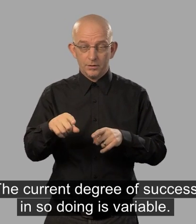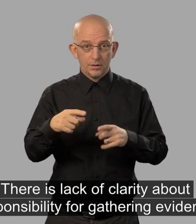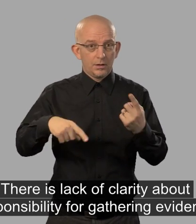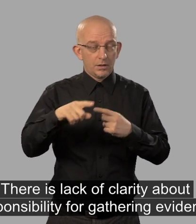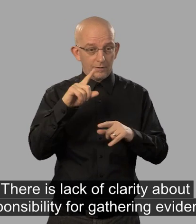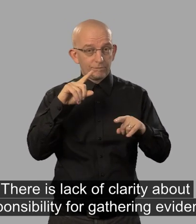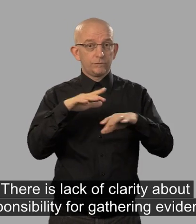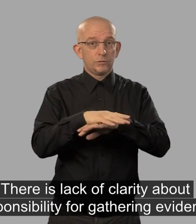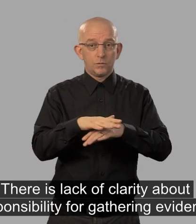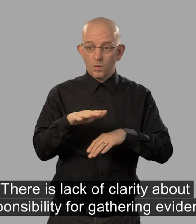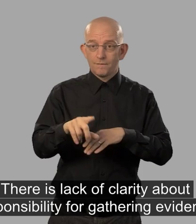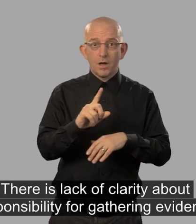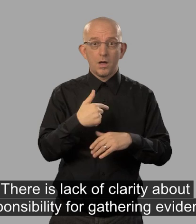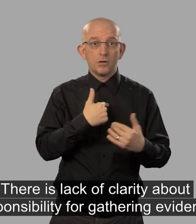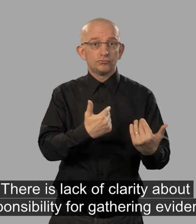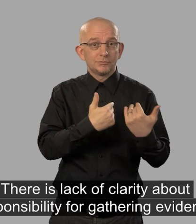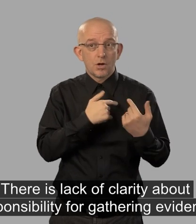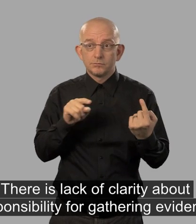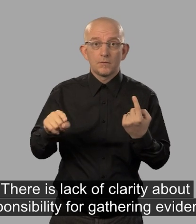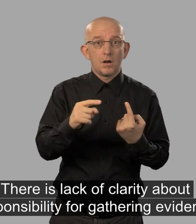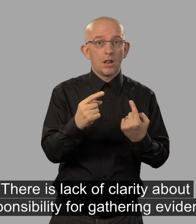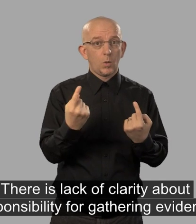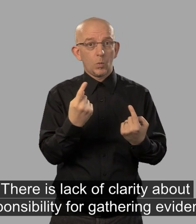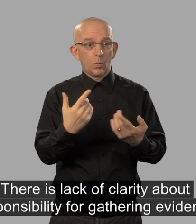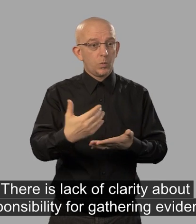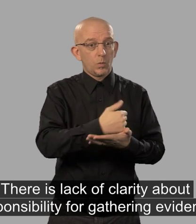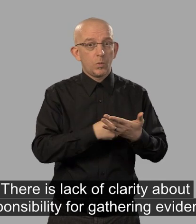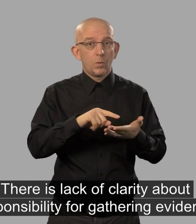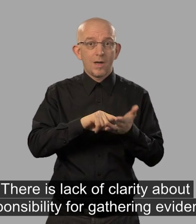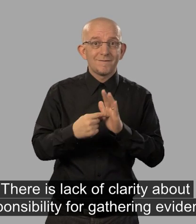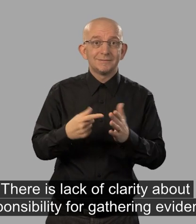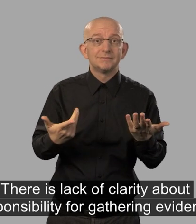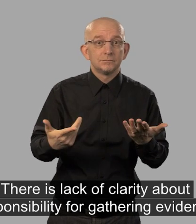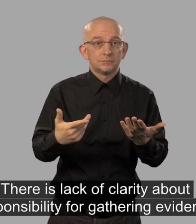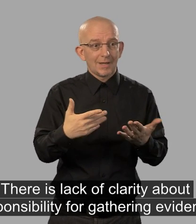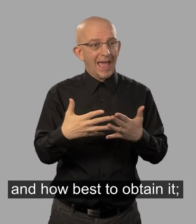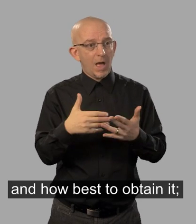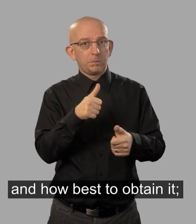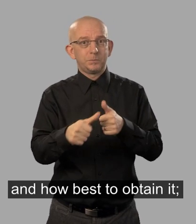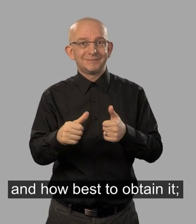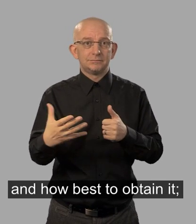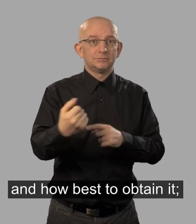variable. There is lack of clarity about responsibility for gathering evidence and how best to obtain